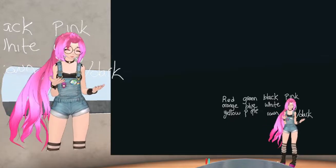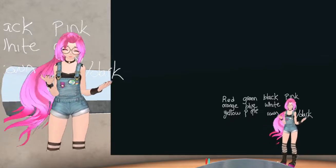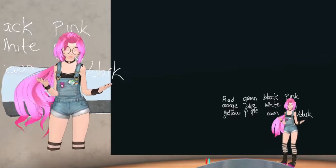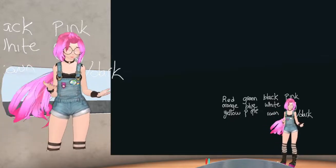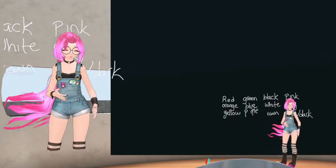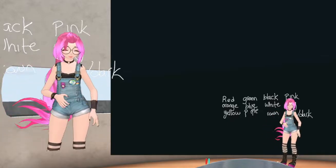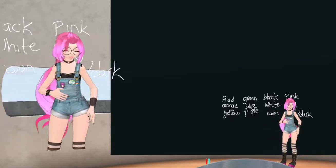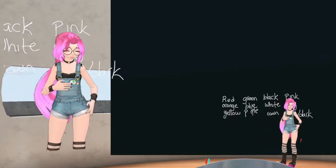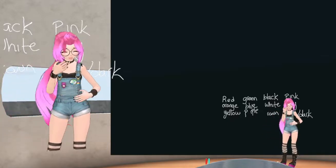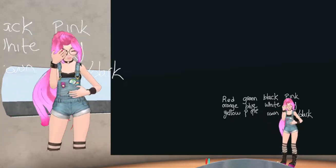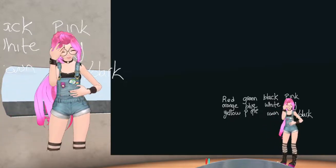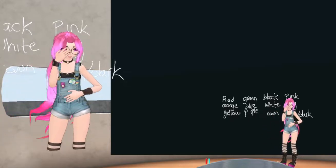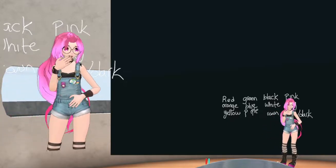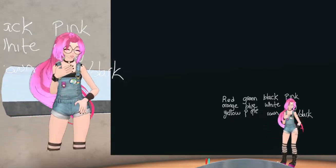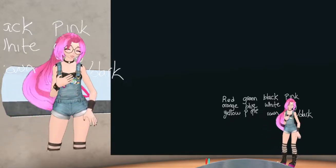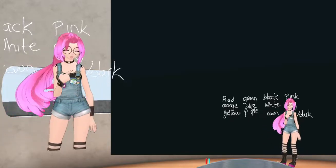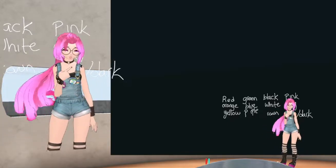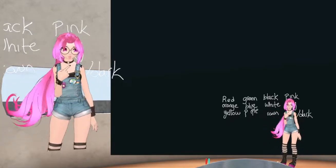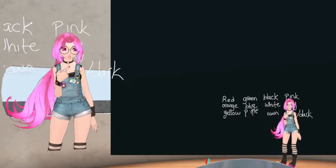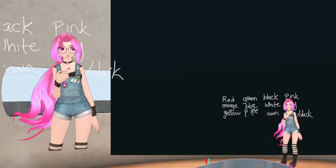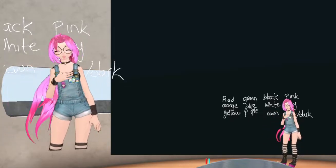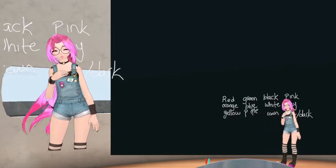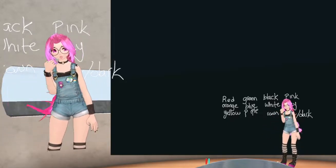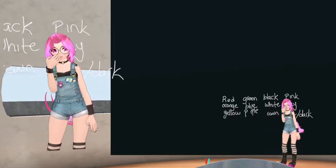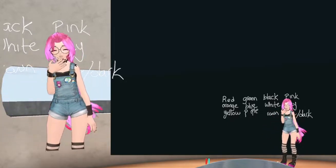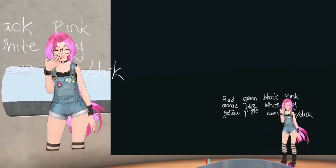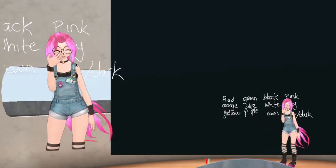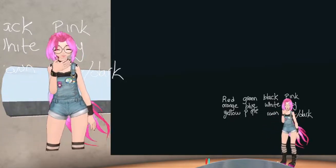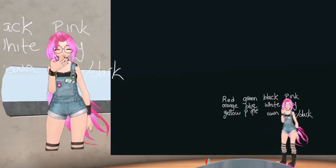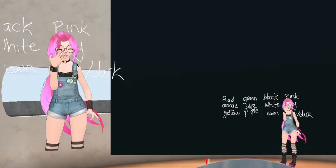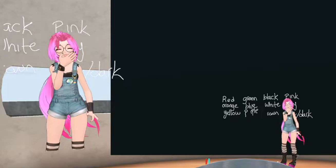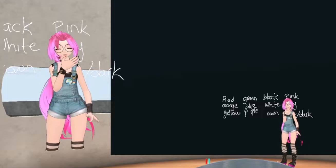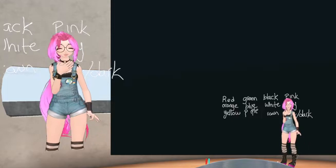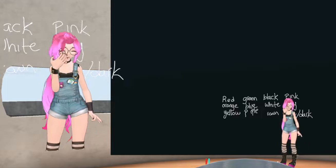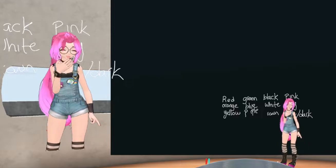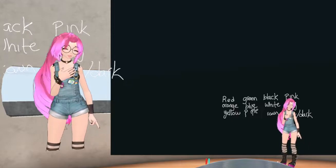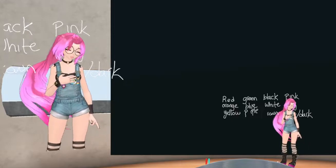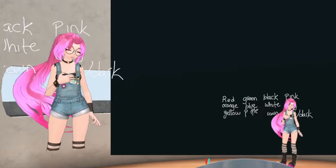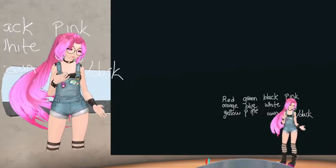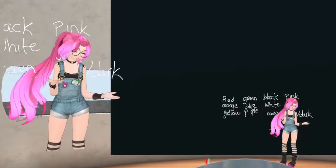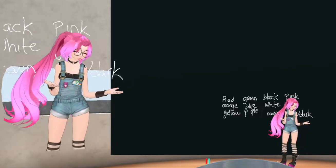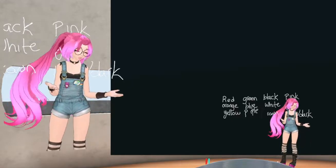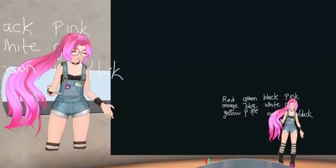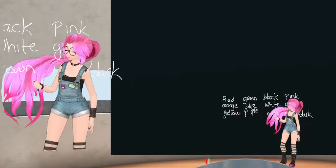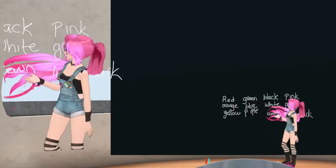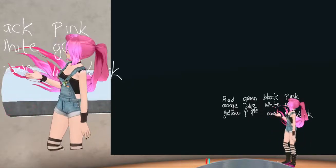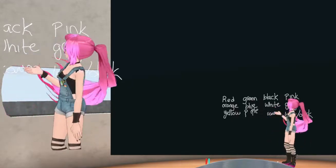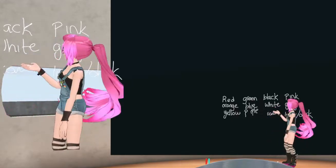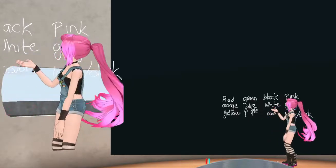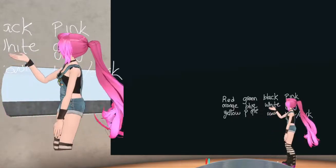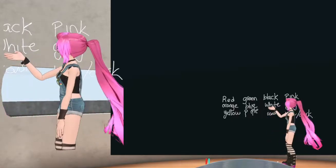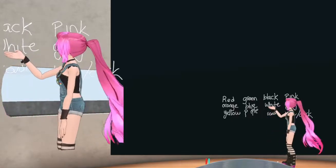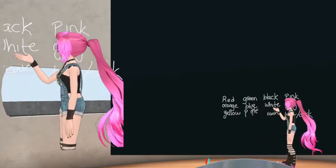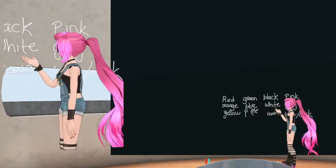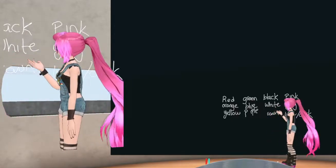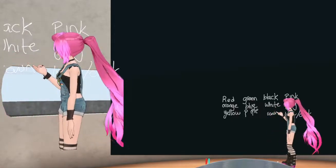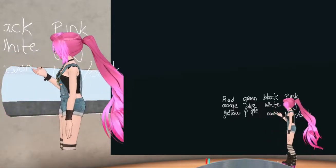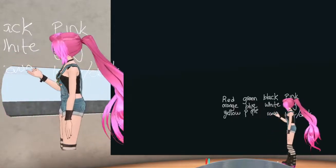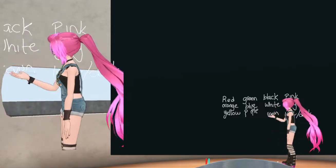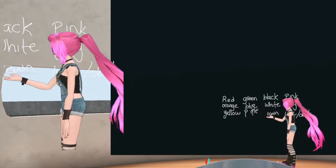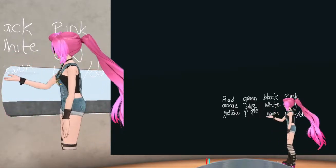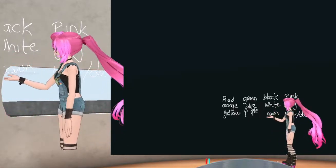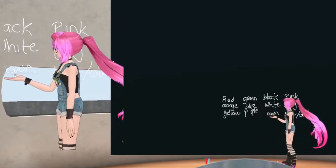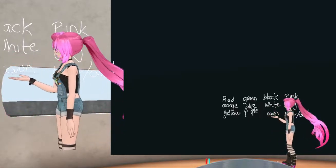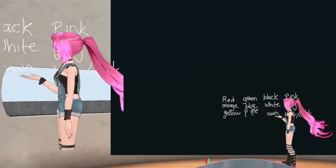or I don't know, they're sick or something. You could just be like, whoa, you look pretty pale. Like your face looks white. So, little fun fact.